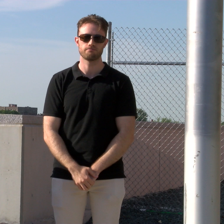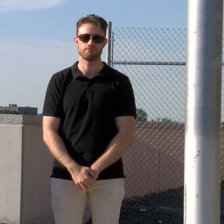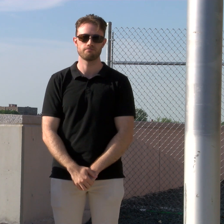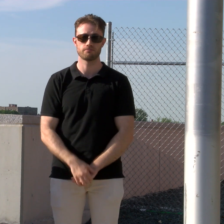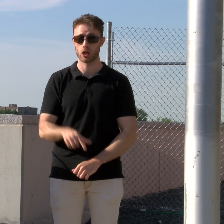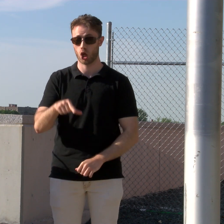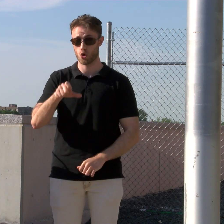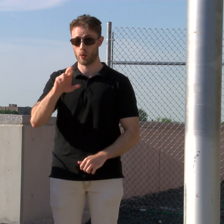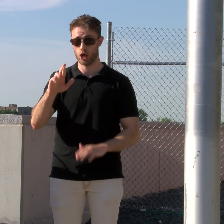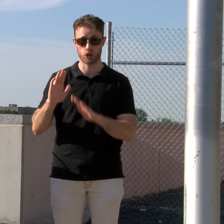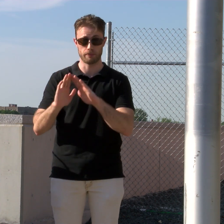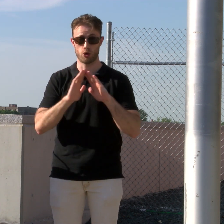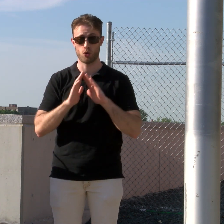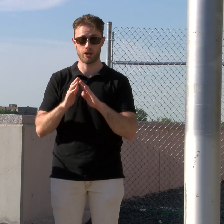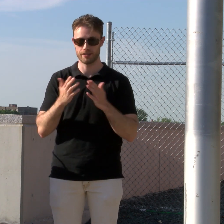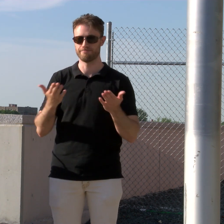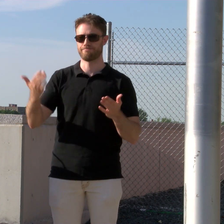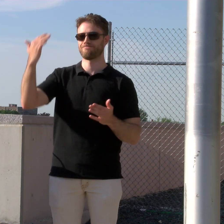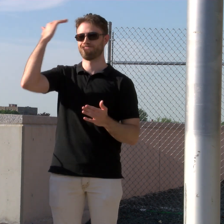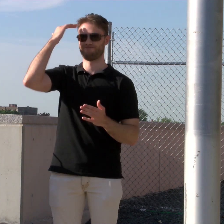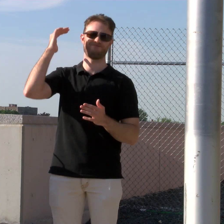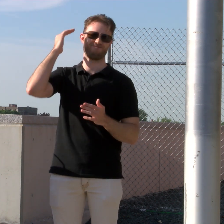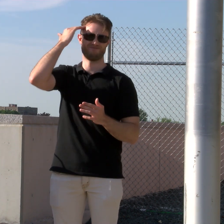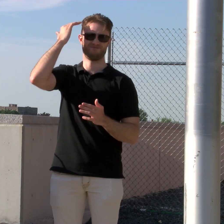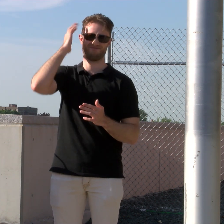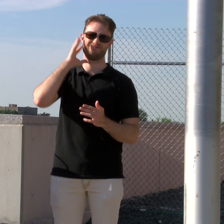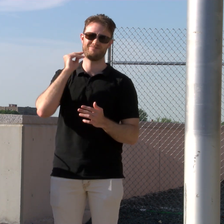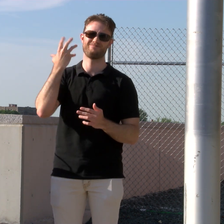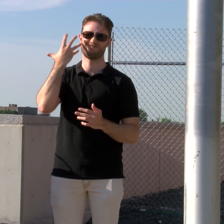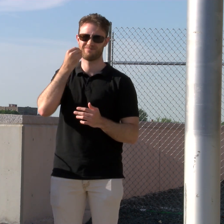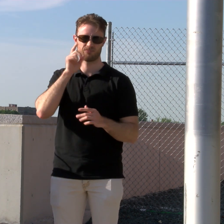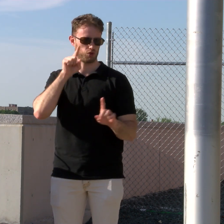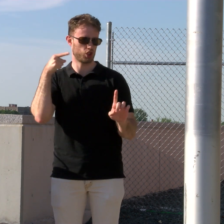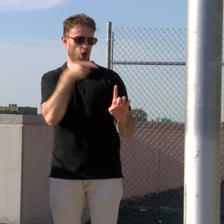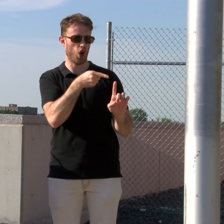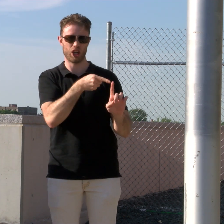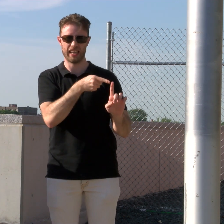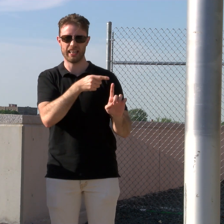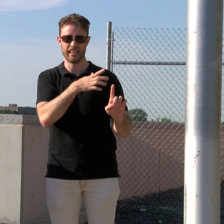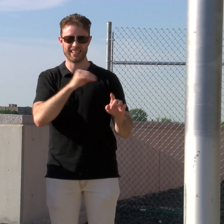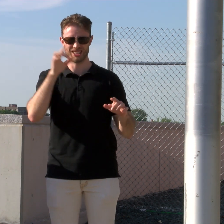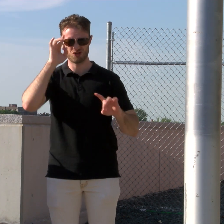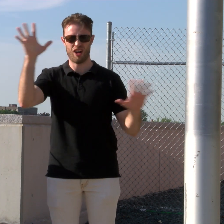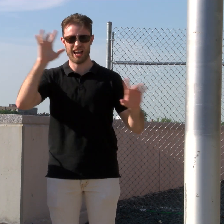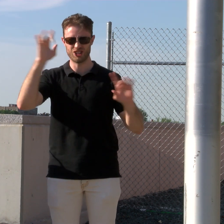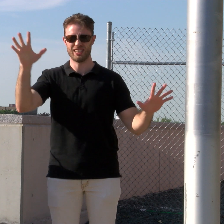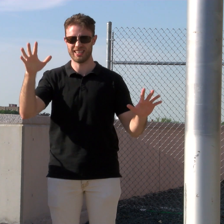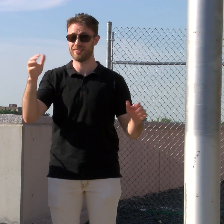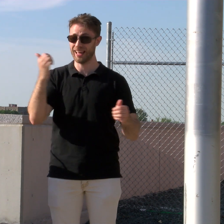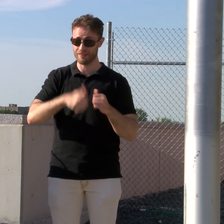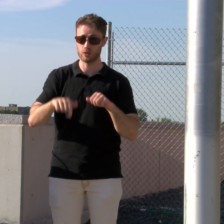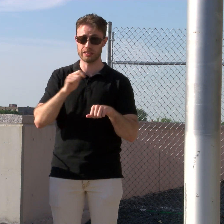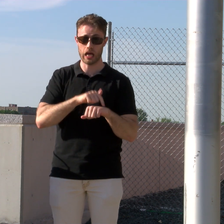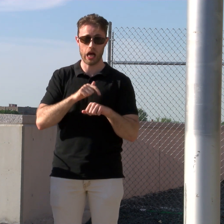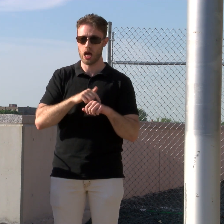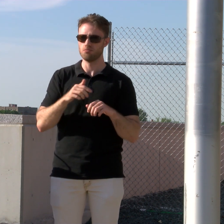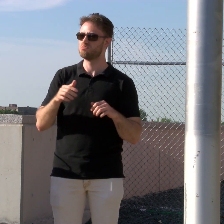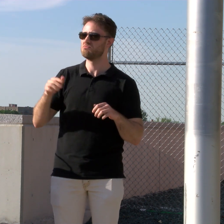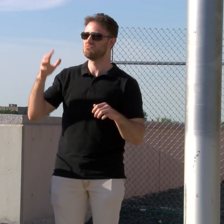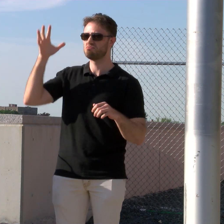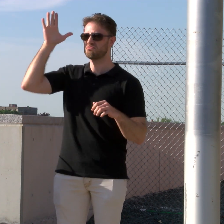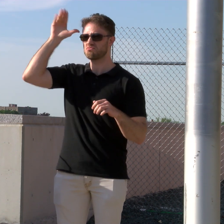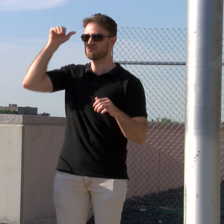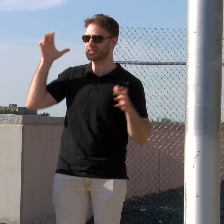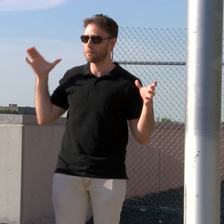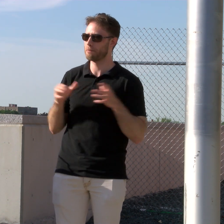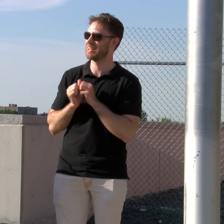The queer community is no stranger to targeting and tragedy, and at every turn we come together instead of being driven apart. We are